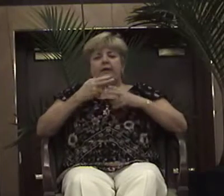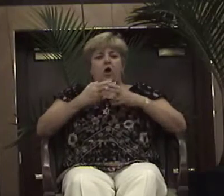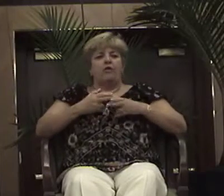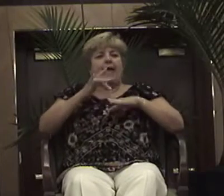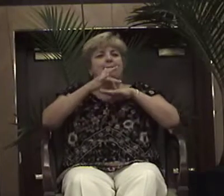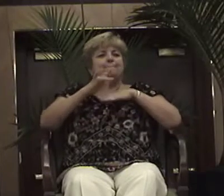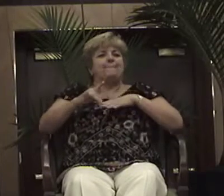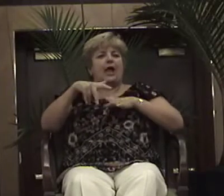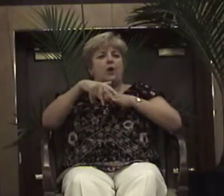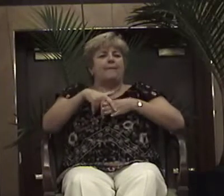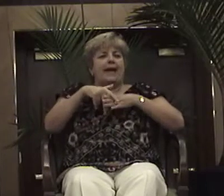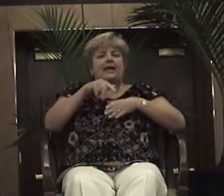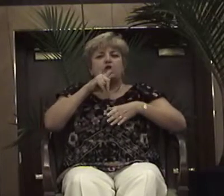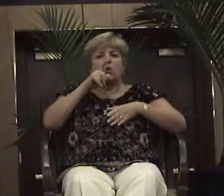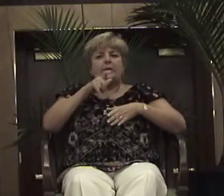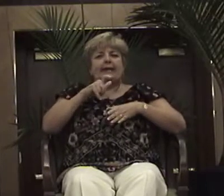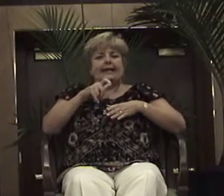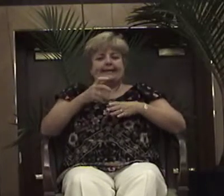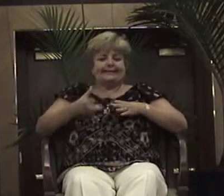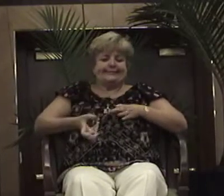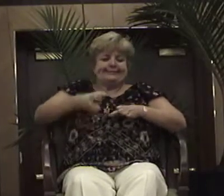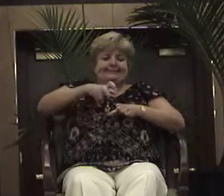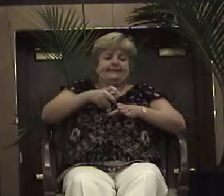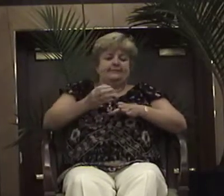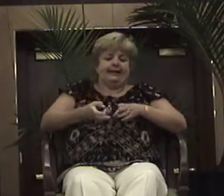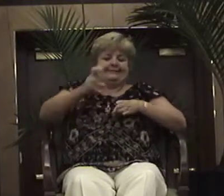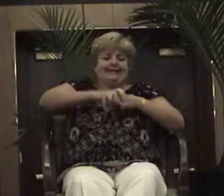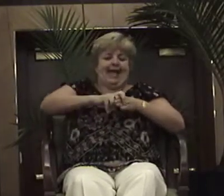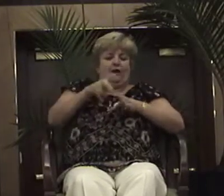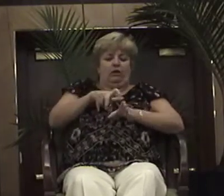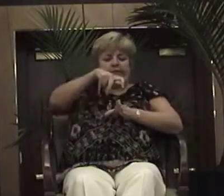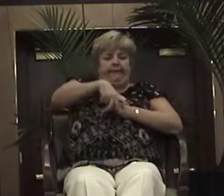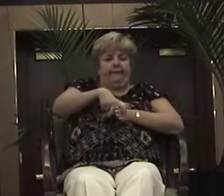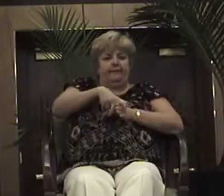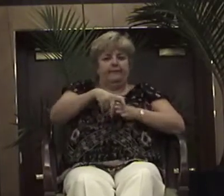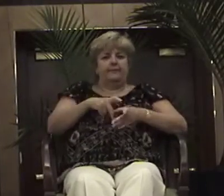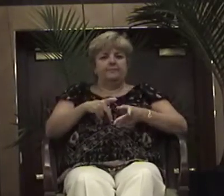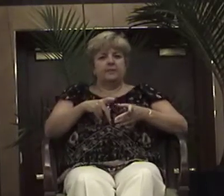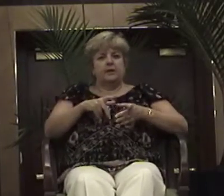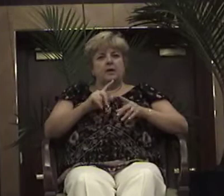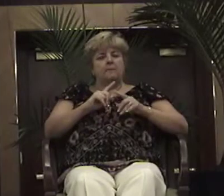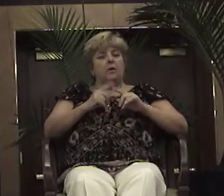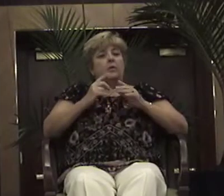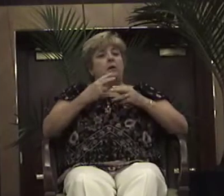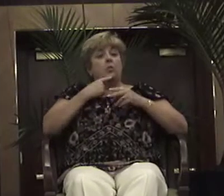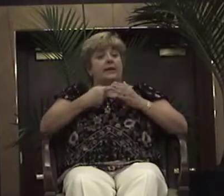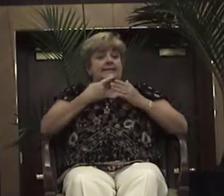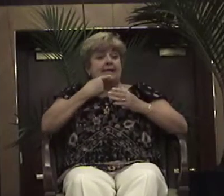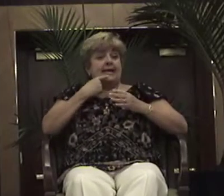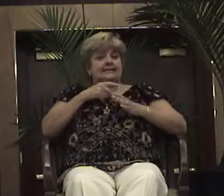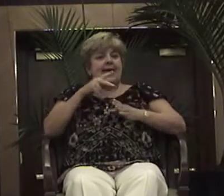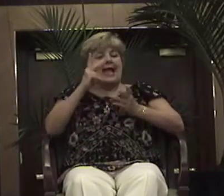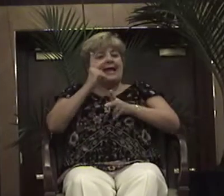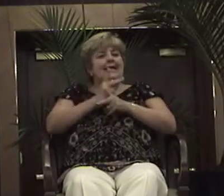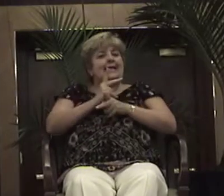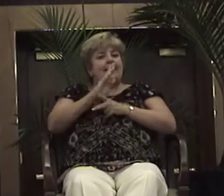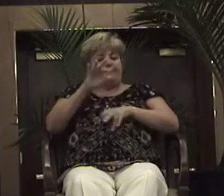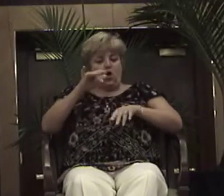I mean, it's nice to have your head up there with God, but keep your feet in the ground, that's where your fellow travelers are. And so, but I